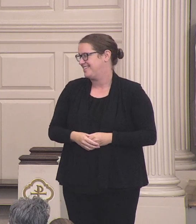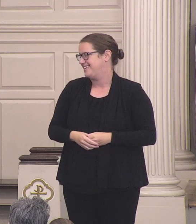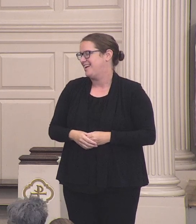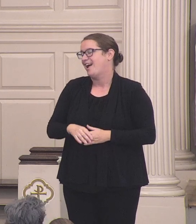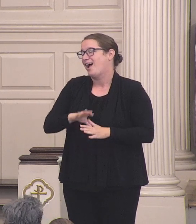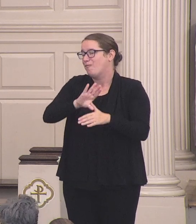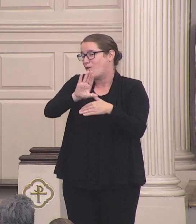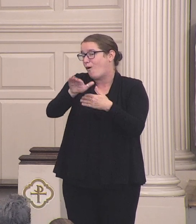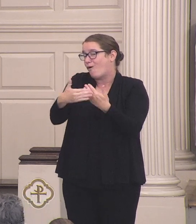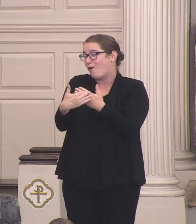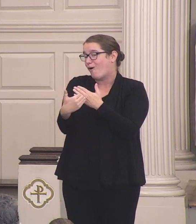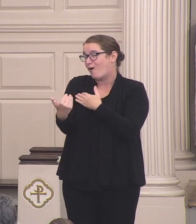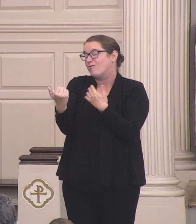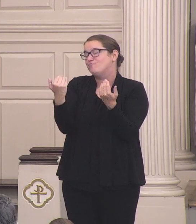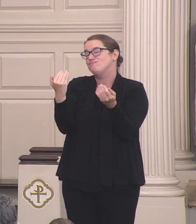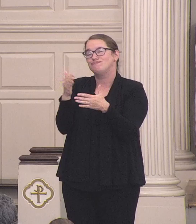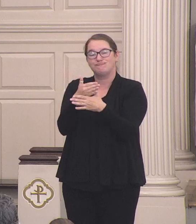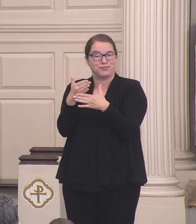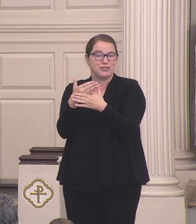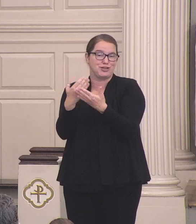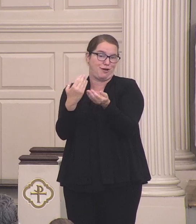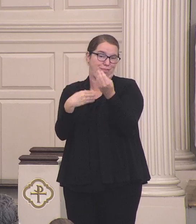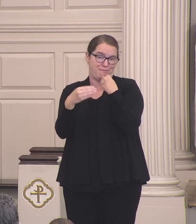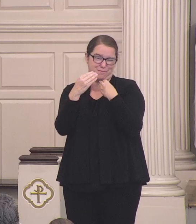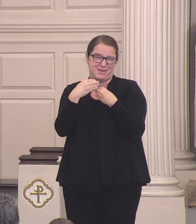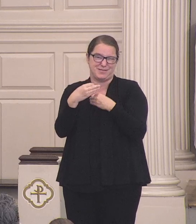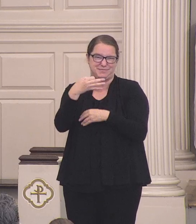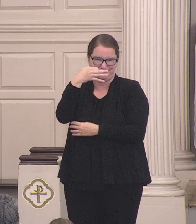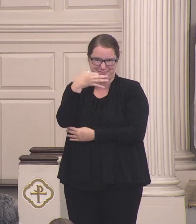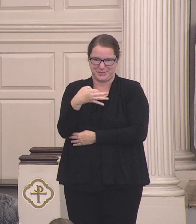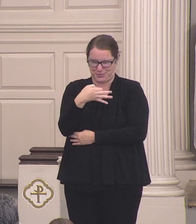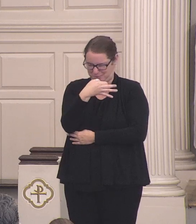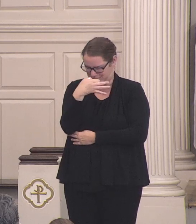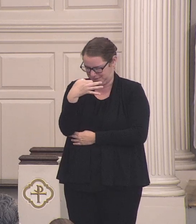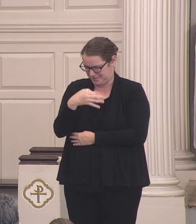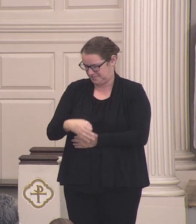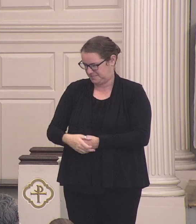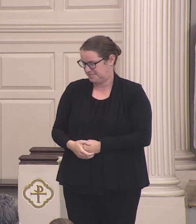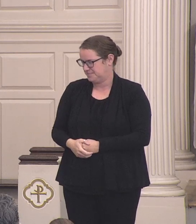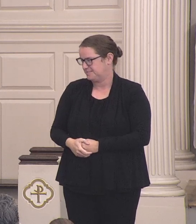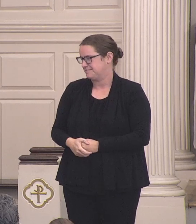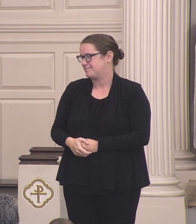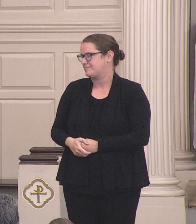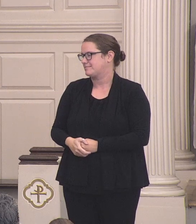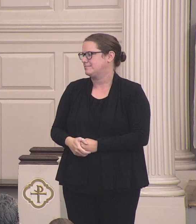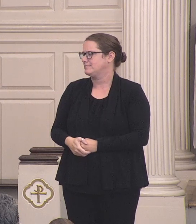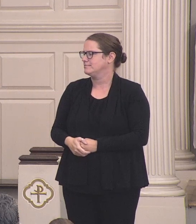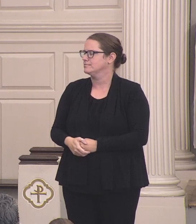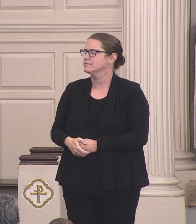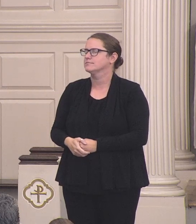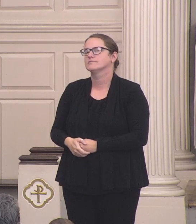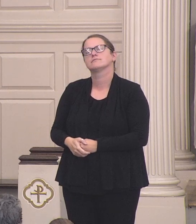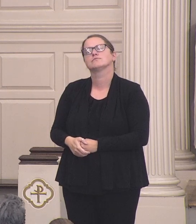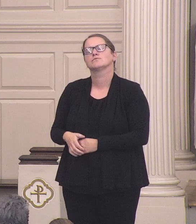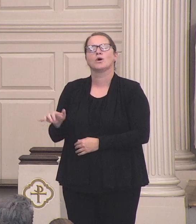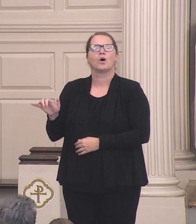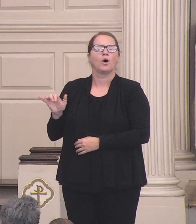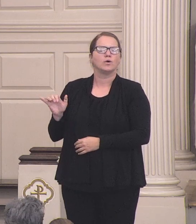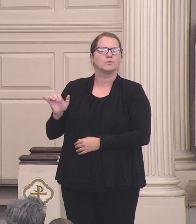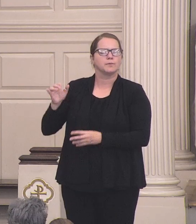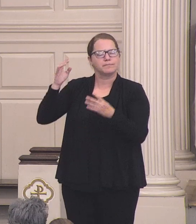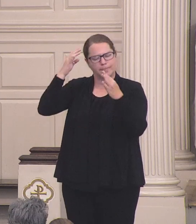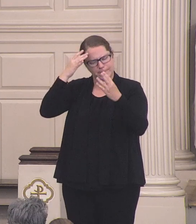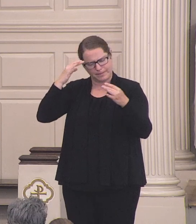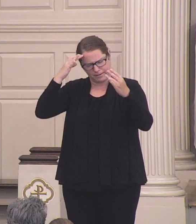We see how God uses very humble hands, the hands of the prophet Elisha, the hands